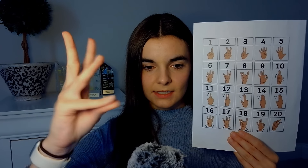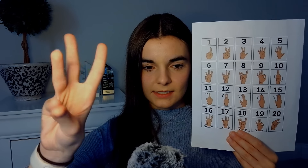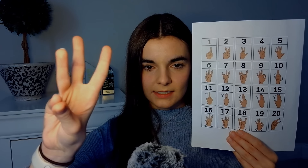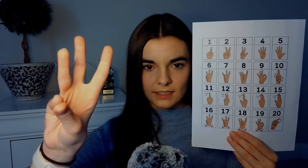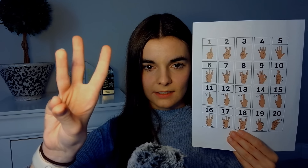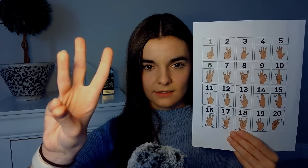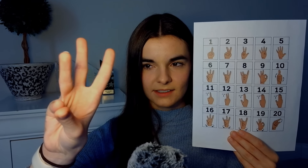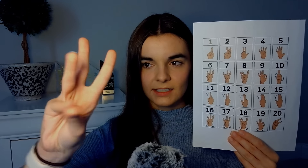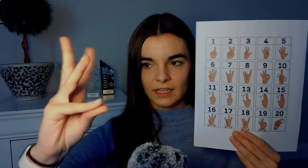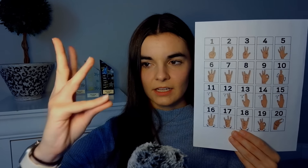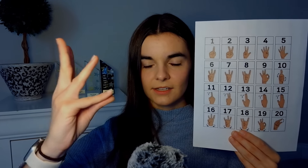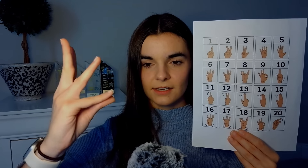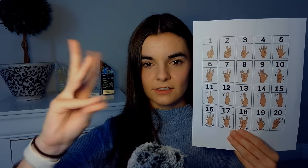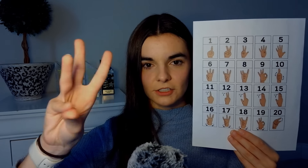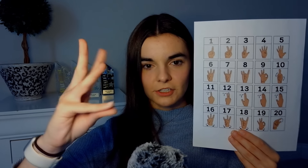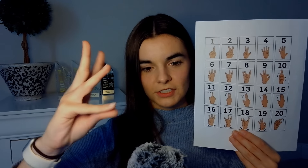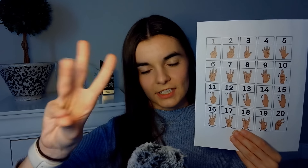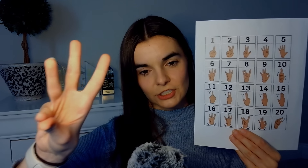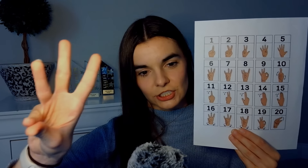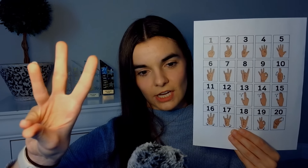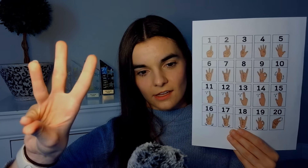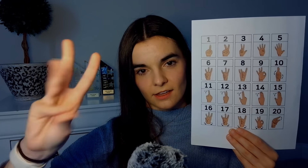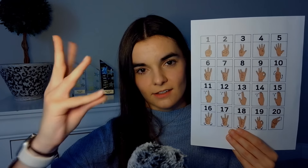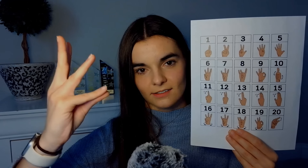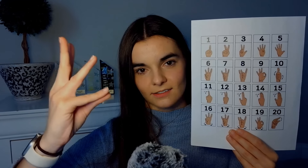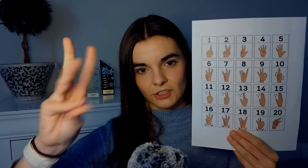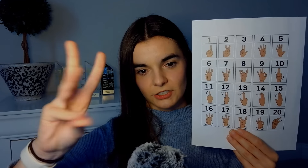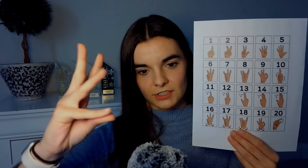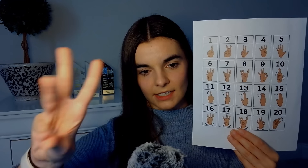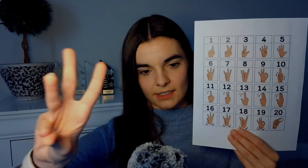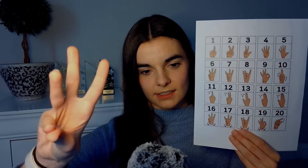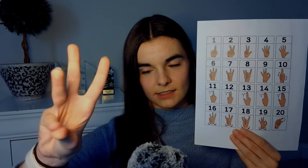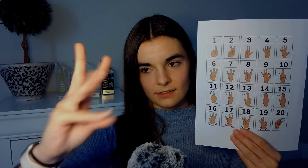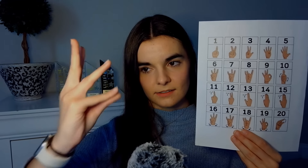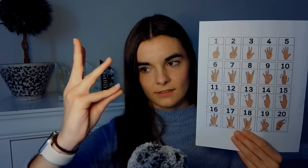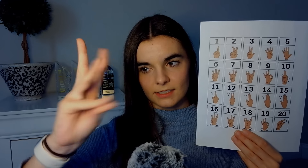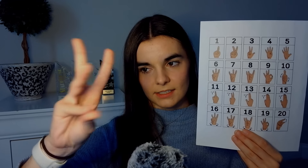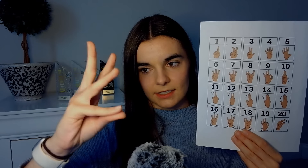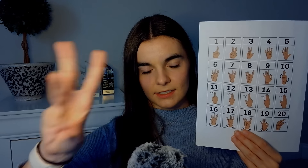16. So you're just going to shake your 6. 16,